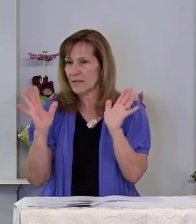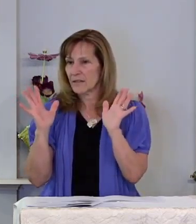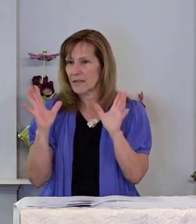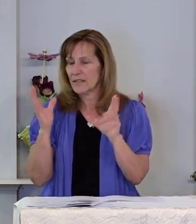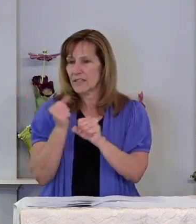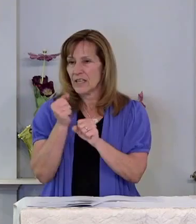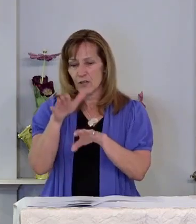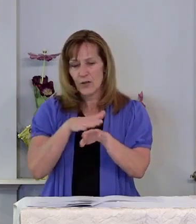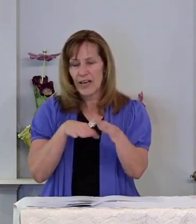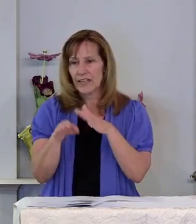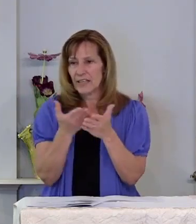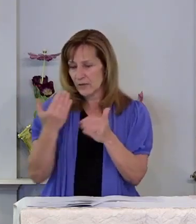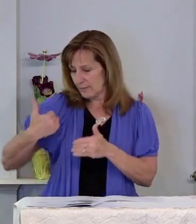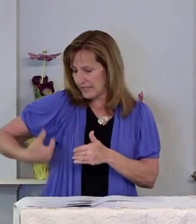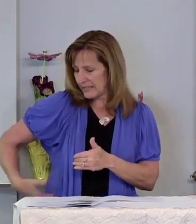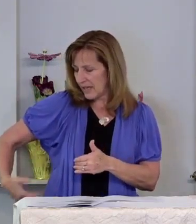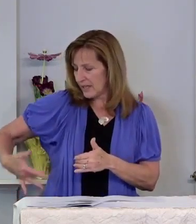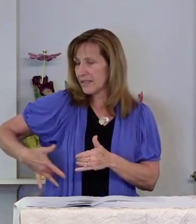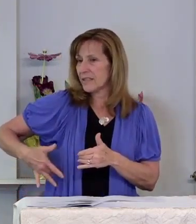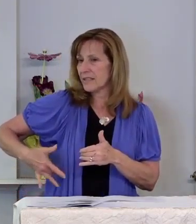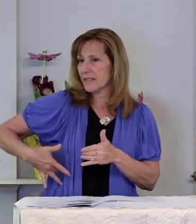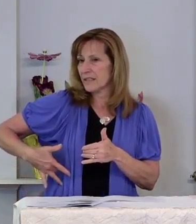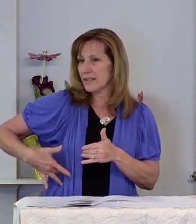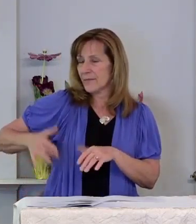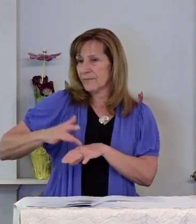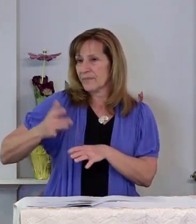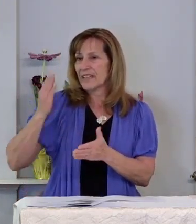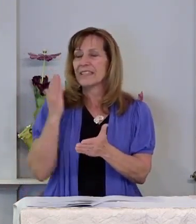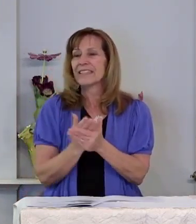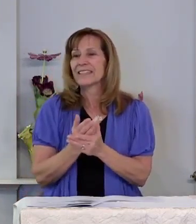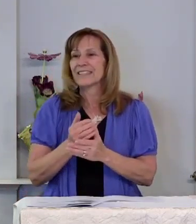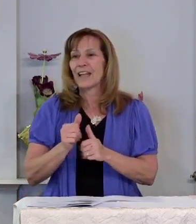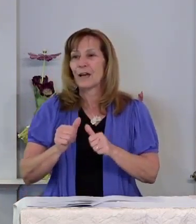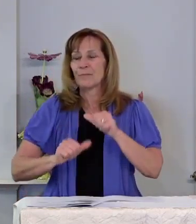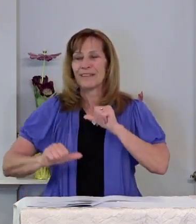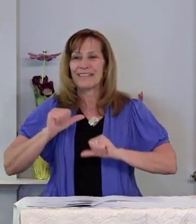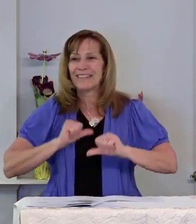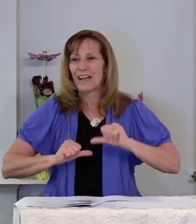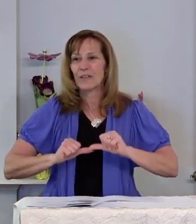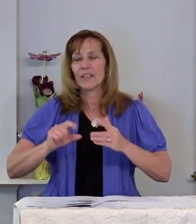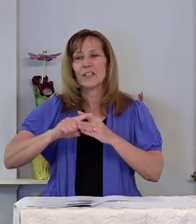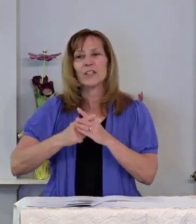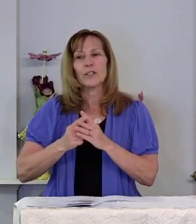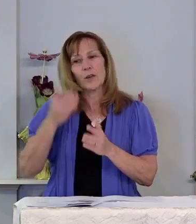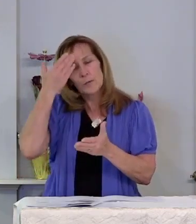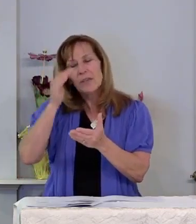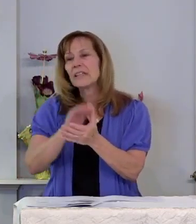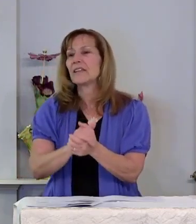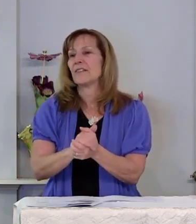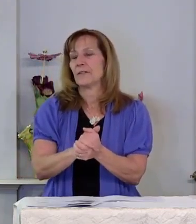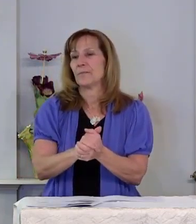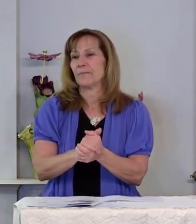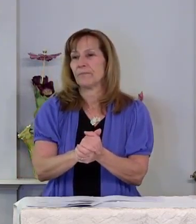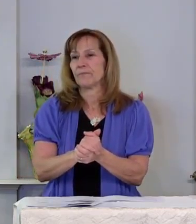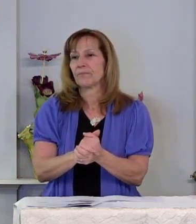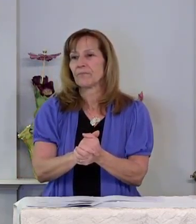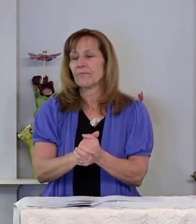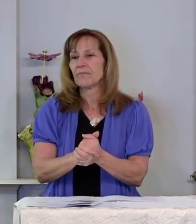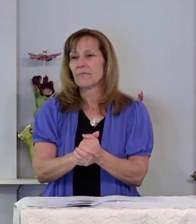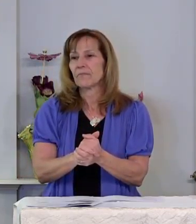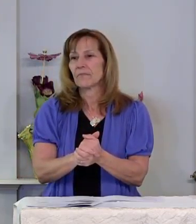your hand here in my side. Stop doubting and start believing."